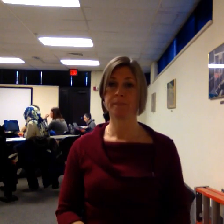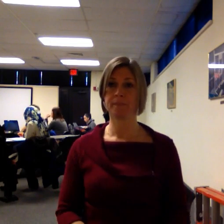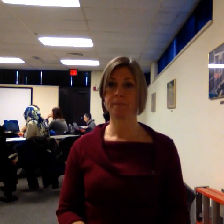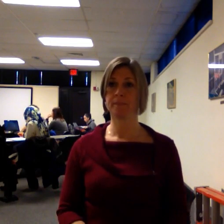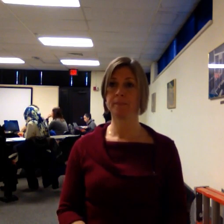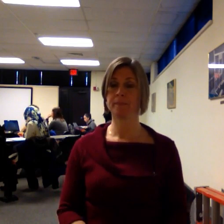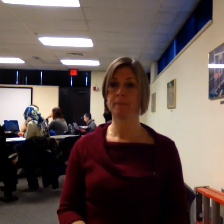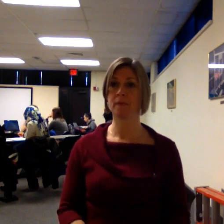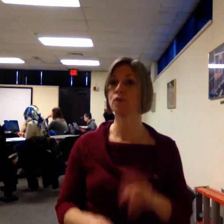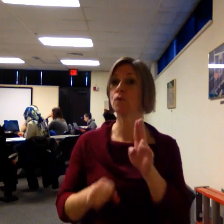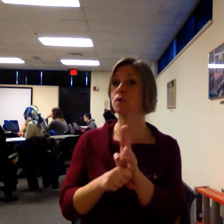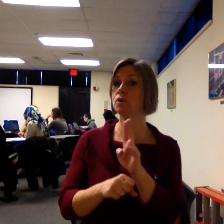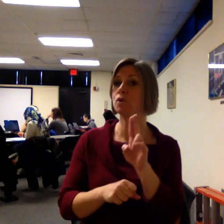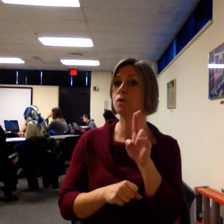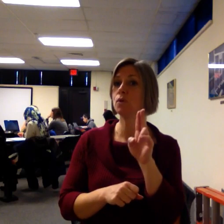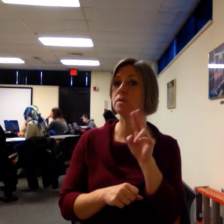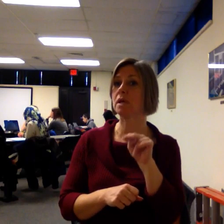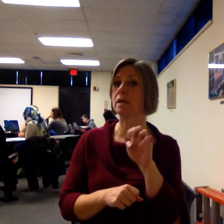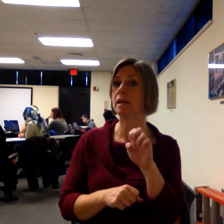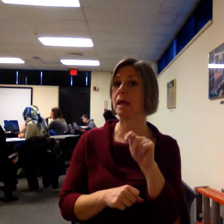So just use net sales.